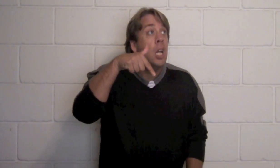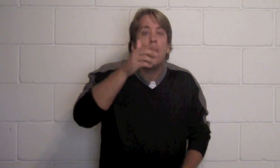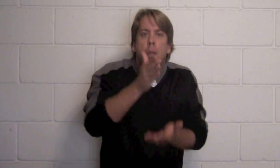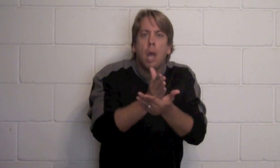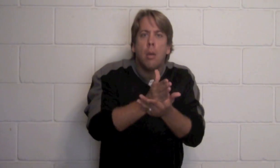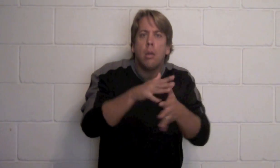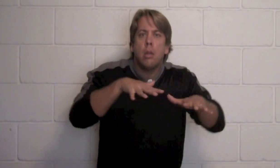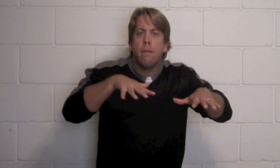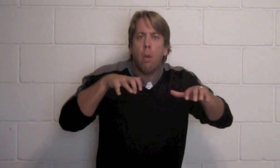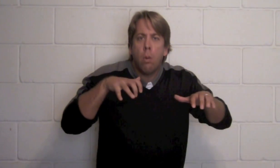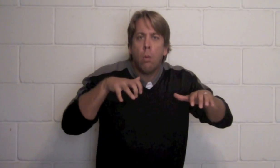halfway up, she stopped